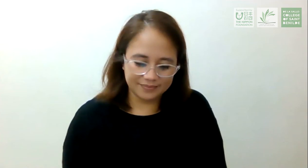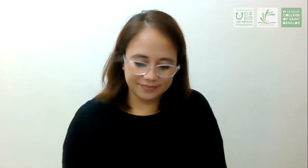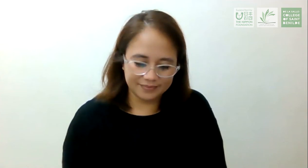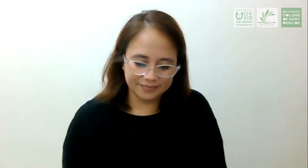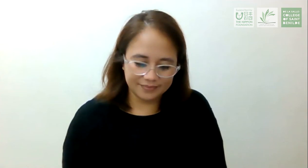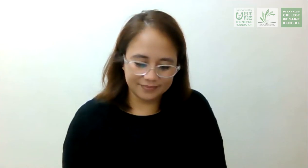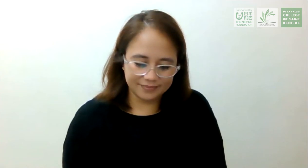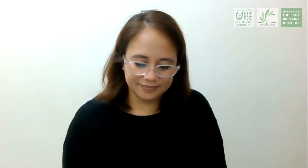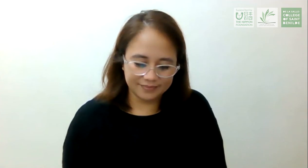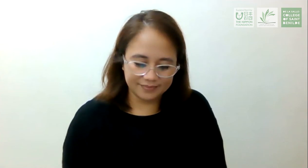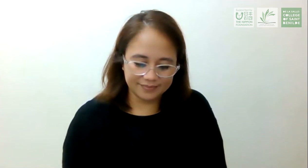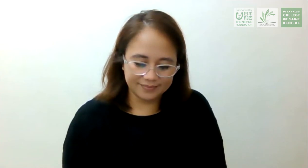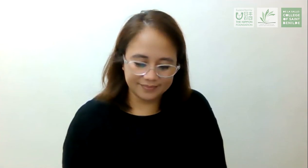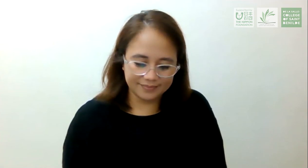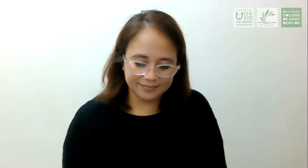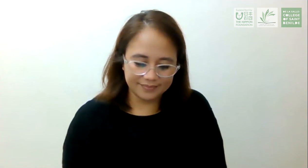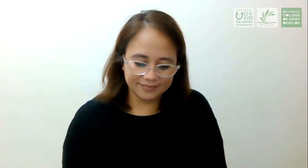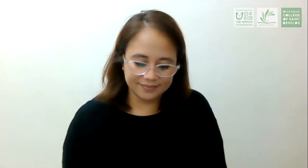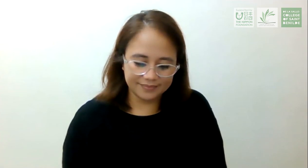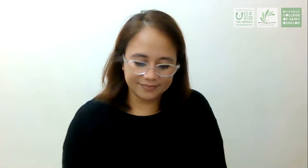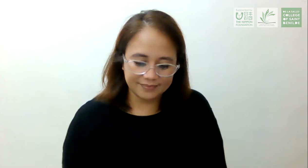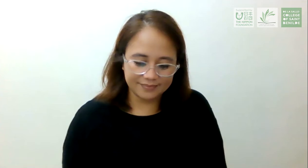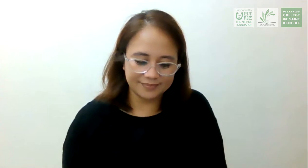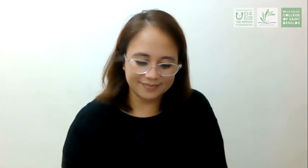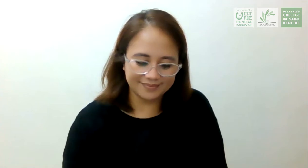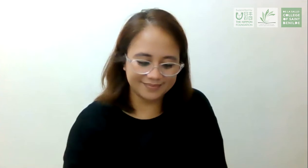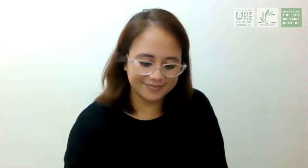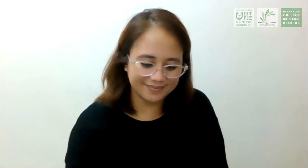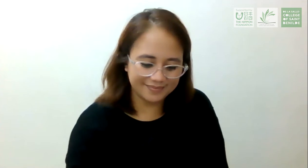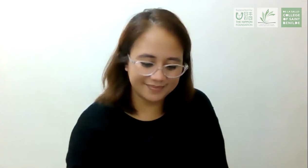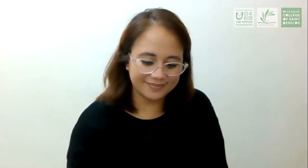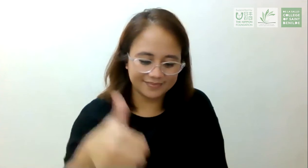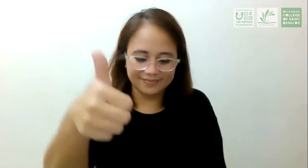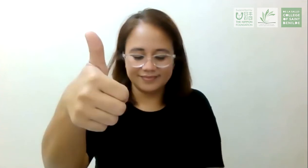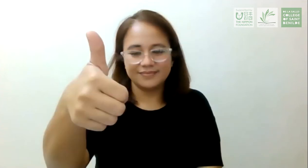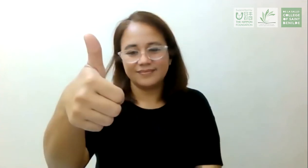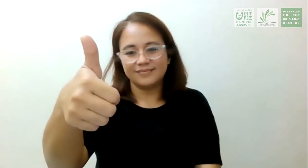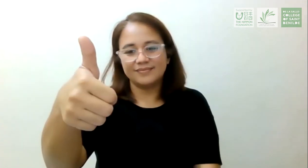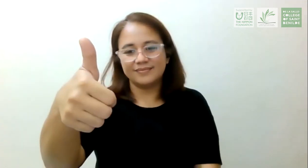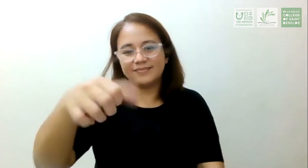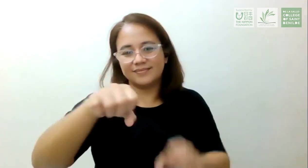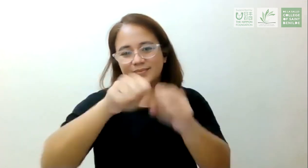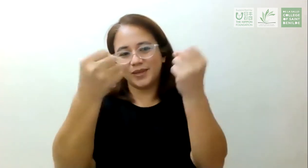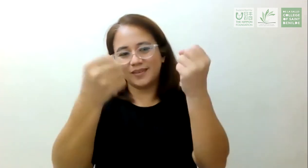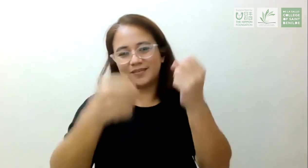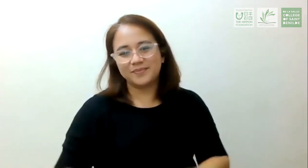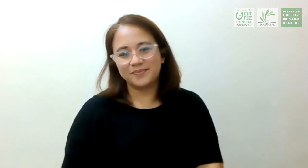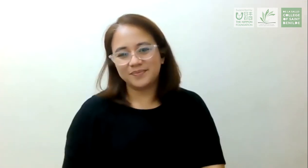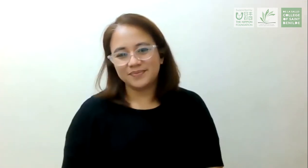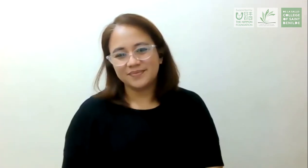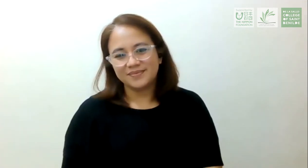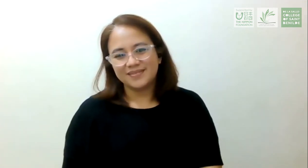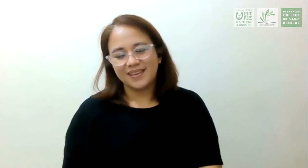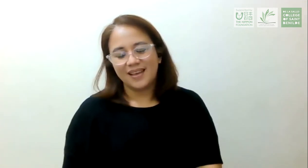could we have a small break? Sure, sure. My brain is a little bit on